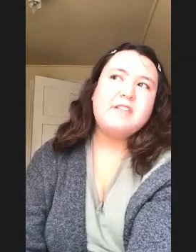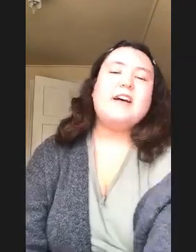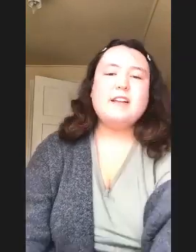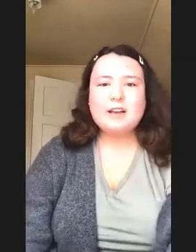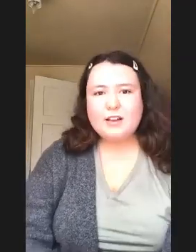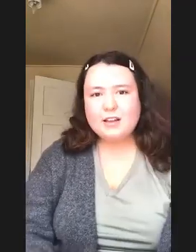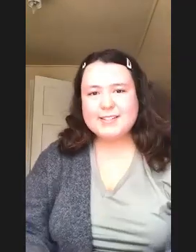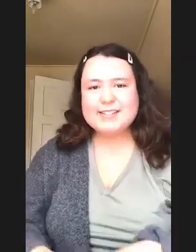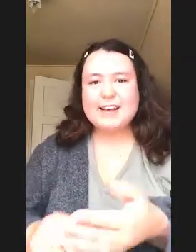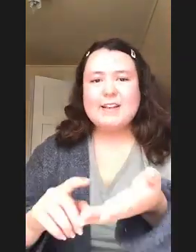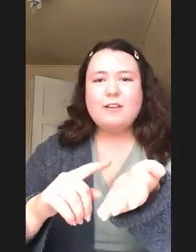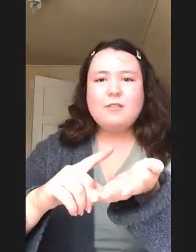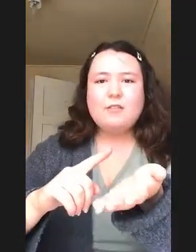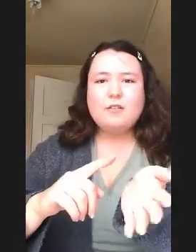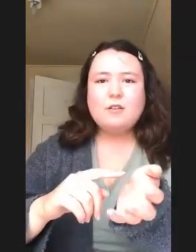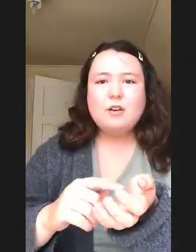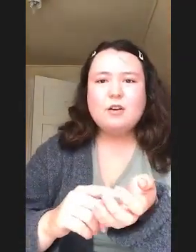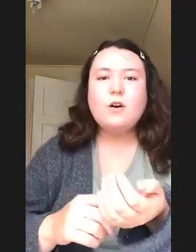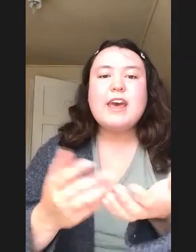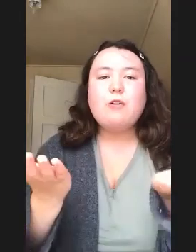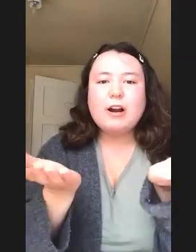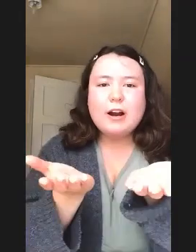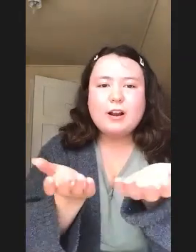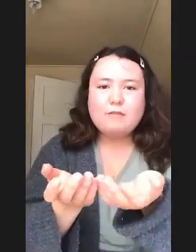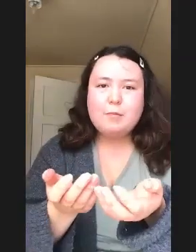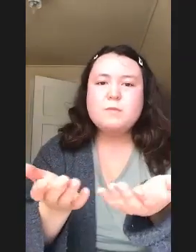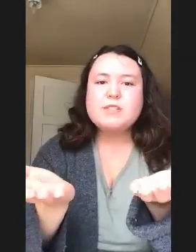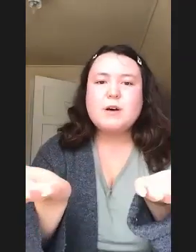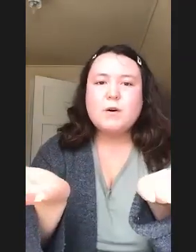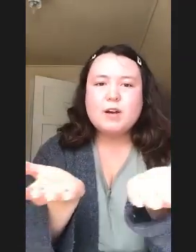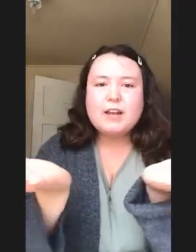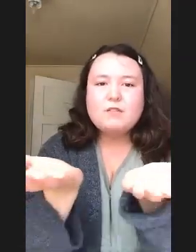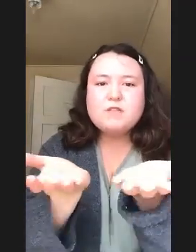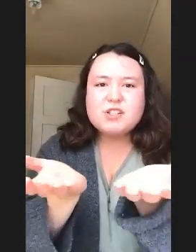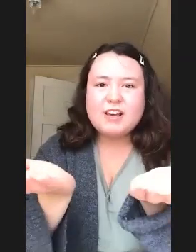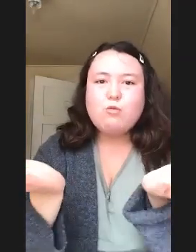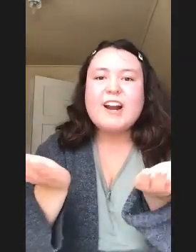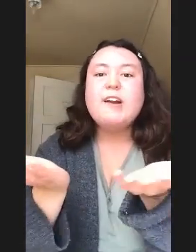Well, you could say like, oh yeah, where are you from? So kind of shake where